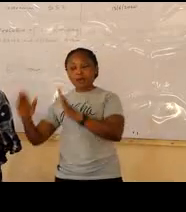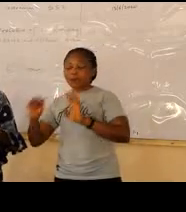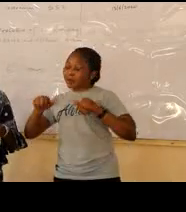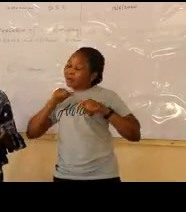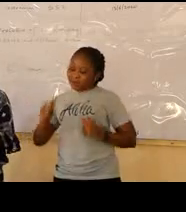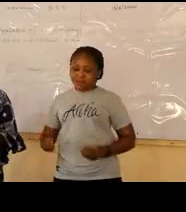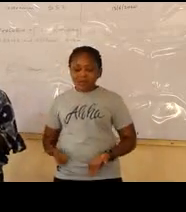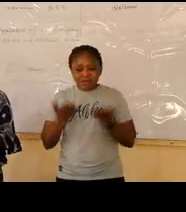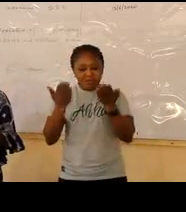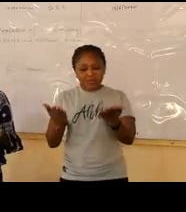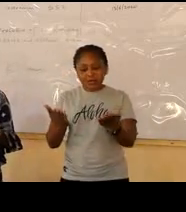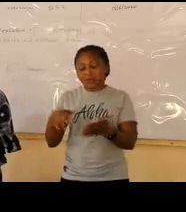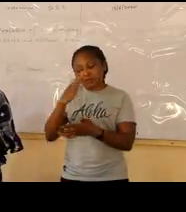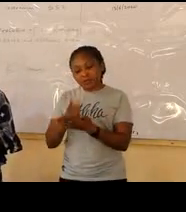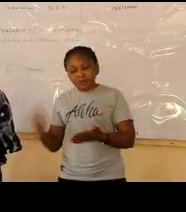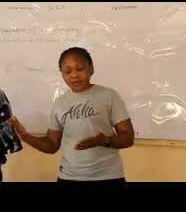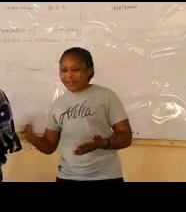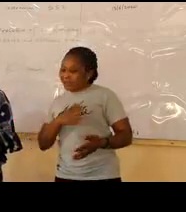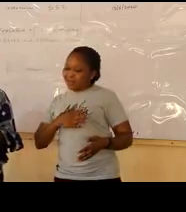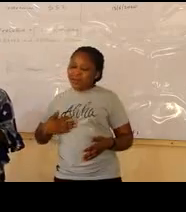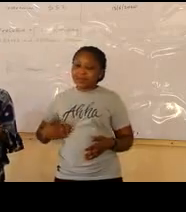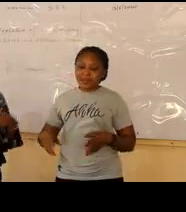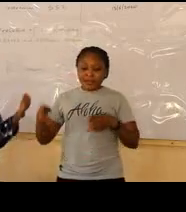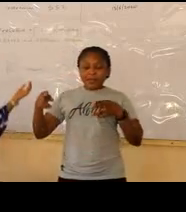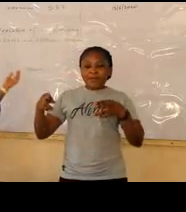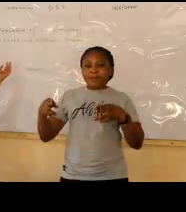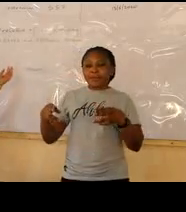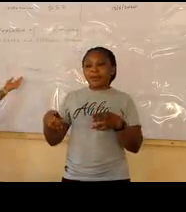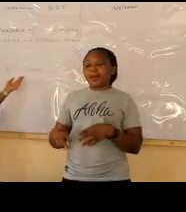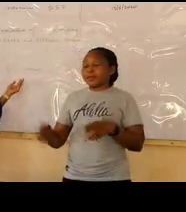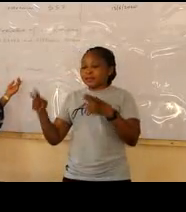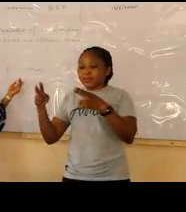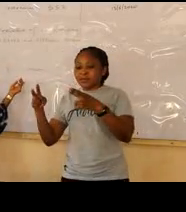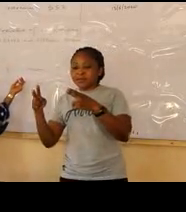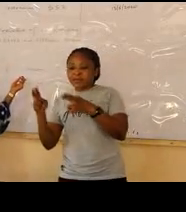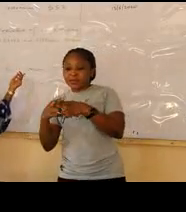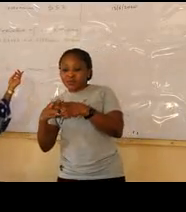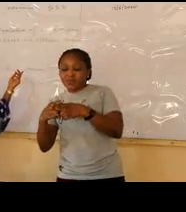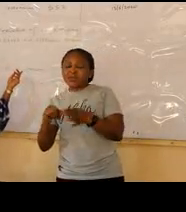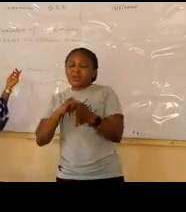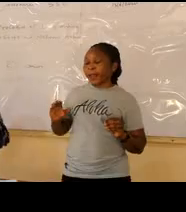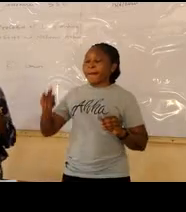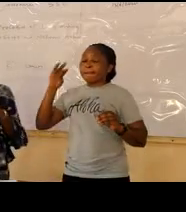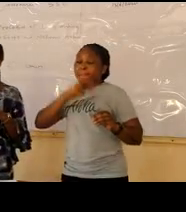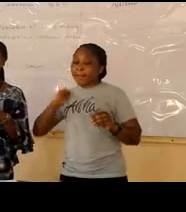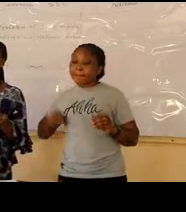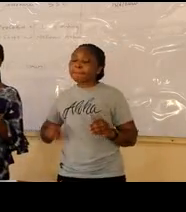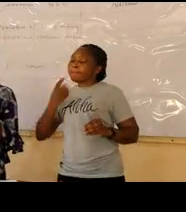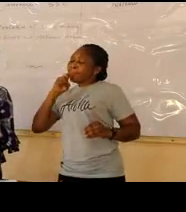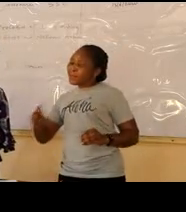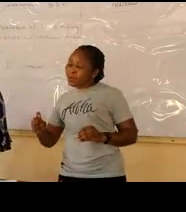in the next 1 week or two it becomes a law. The two houses have to do what? Deliberate on it. Becomes